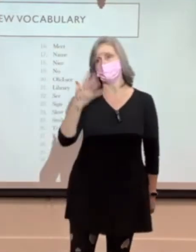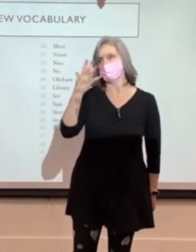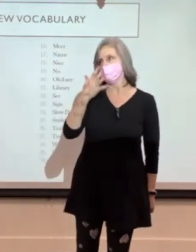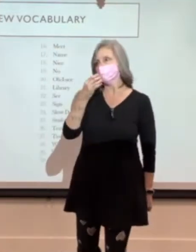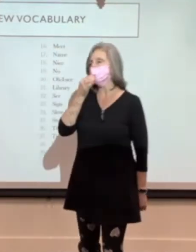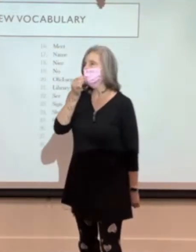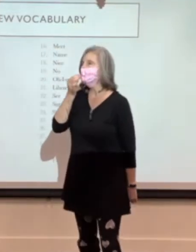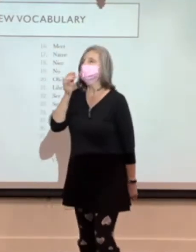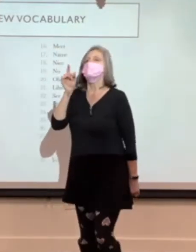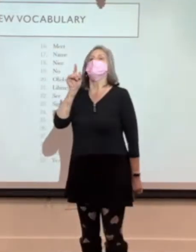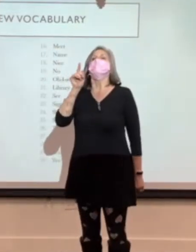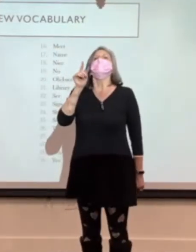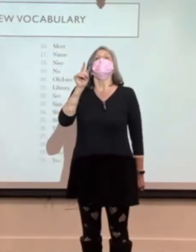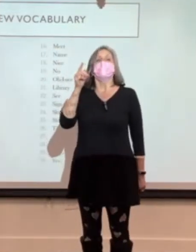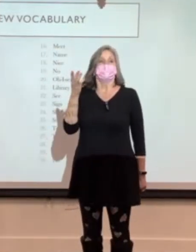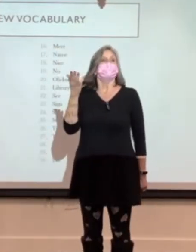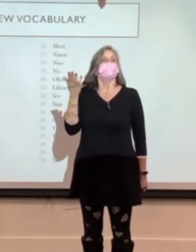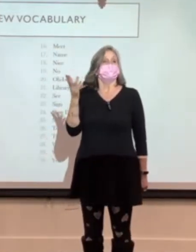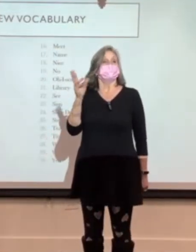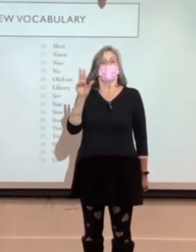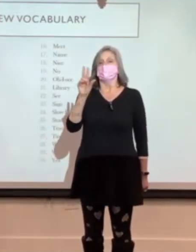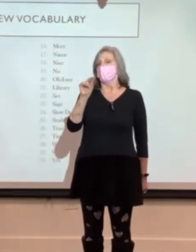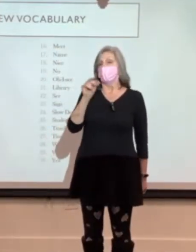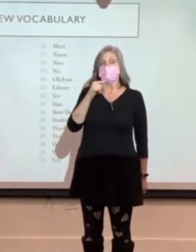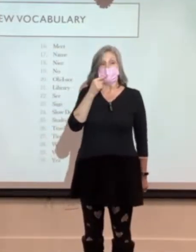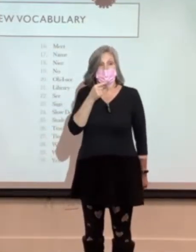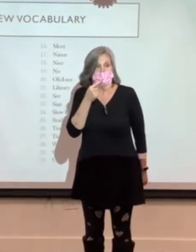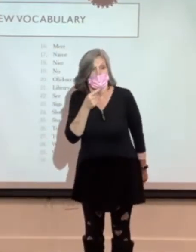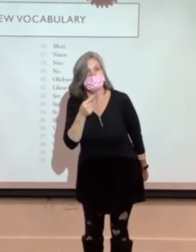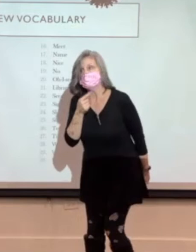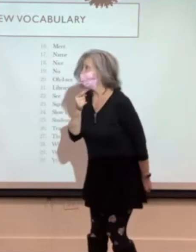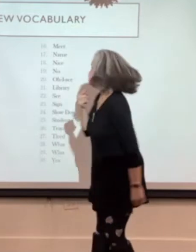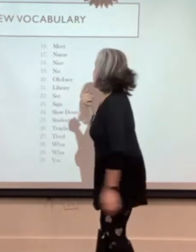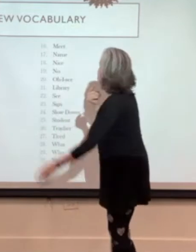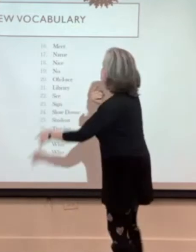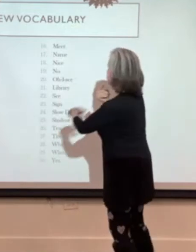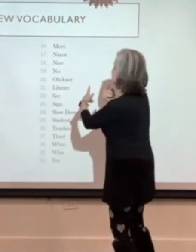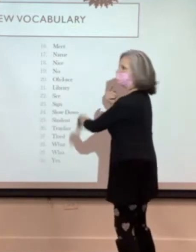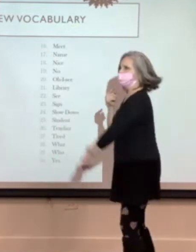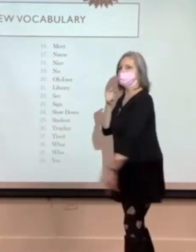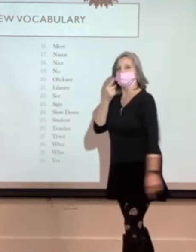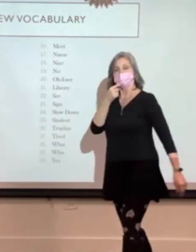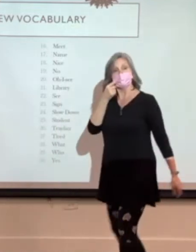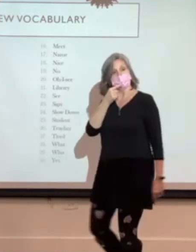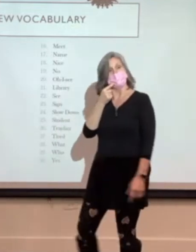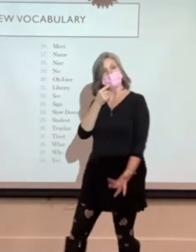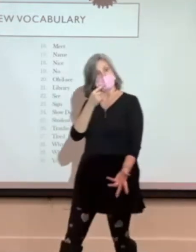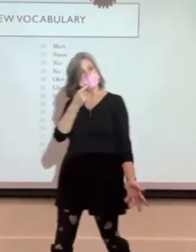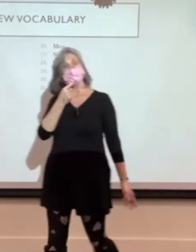the face. Then you would sign, no, I'm hearing, because that was the other sign I used. Or some people identify